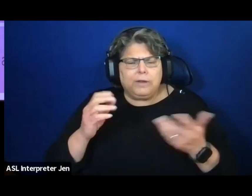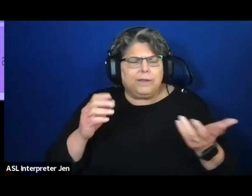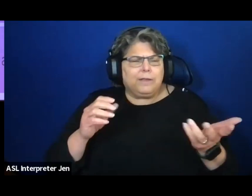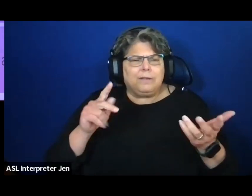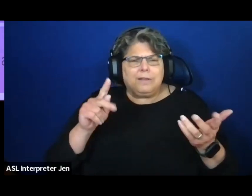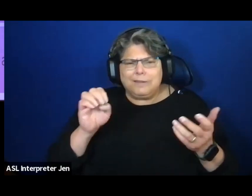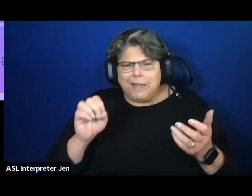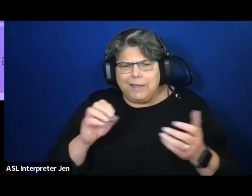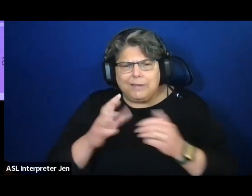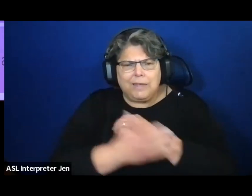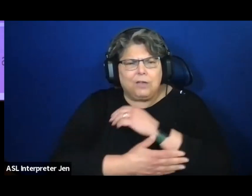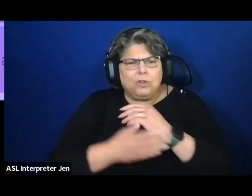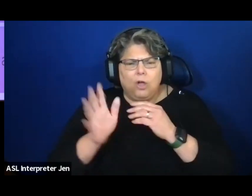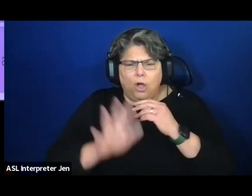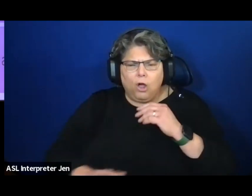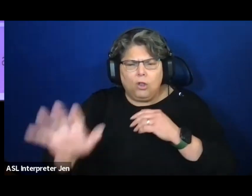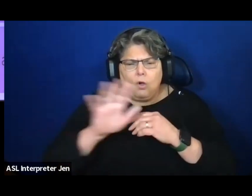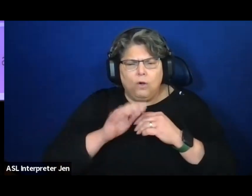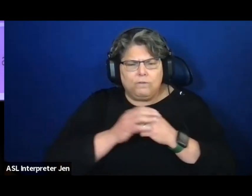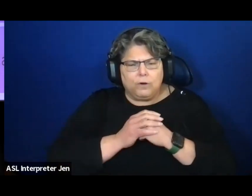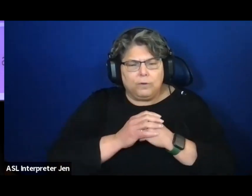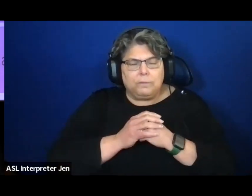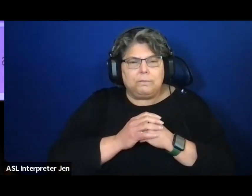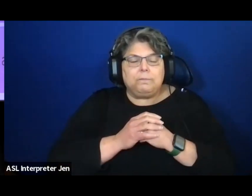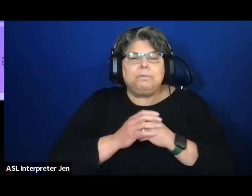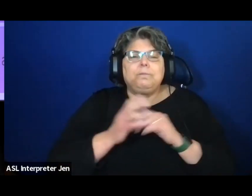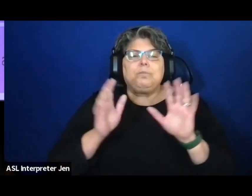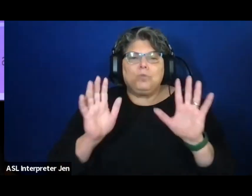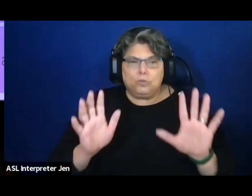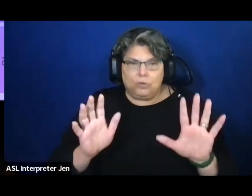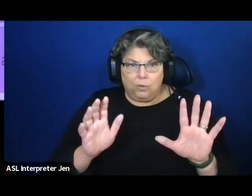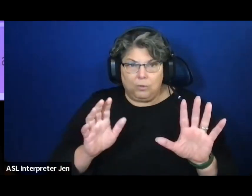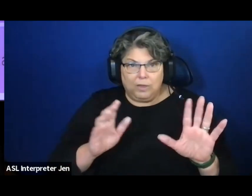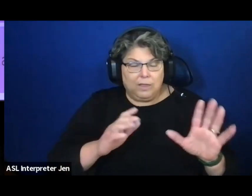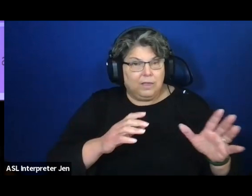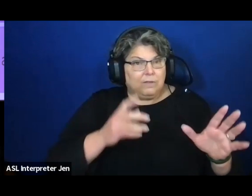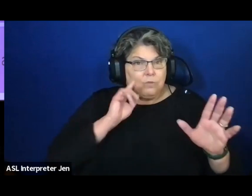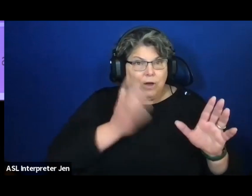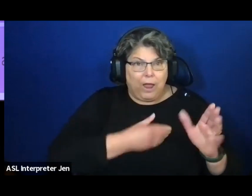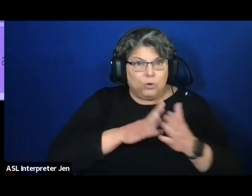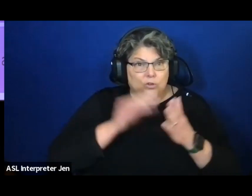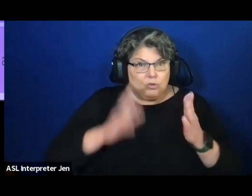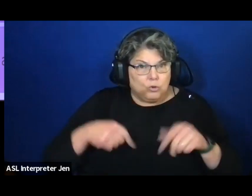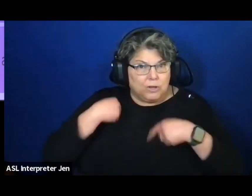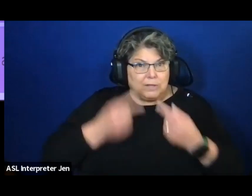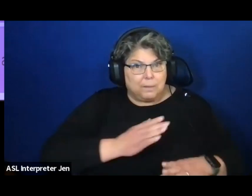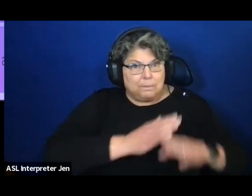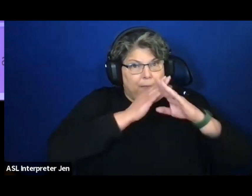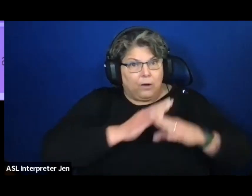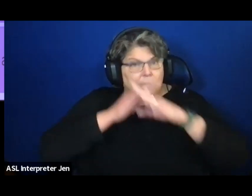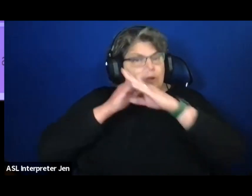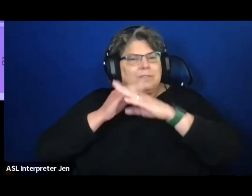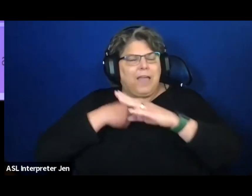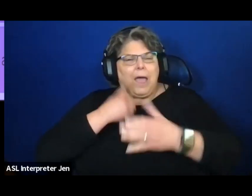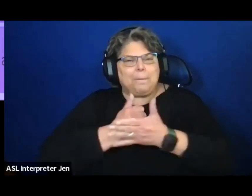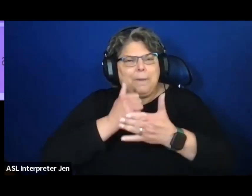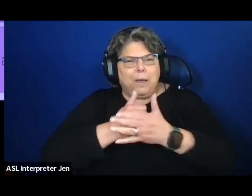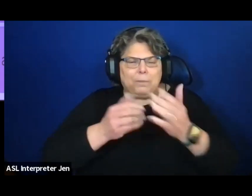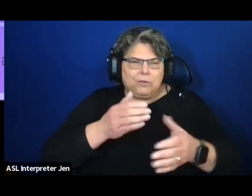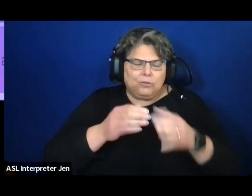places, with that white paper. So that is taking away the barrier from our students. I'm doing that, but I need all of